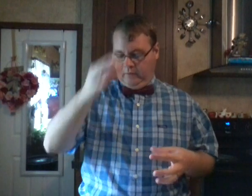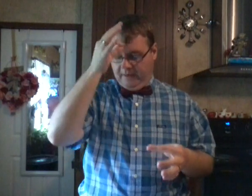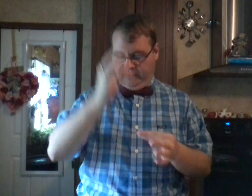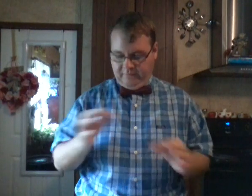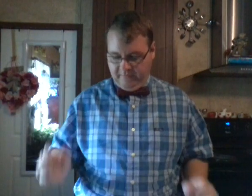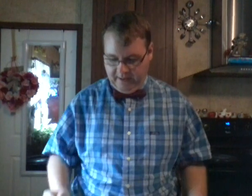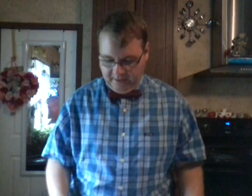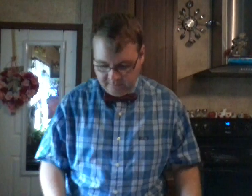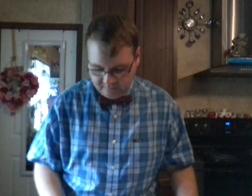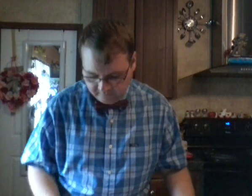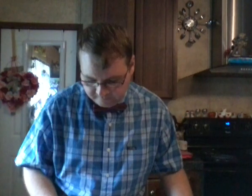know, about the faith.